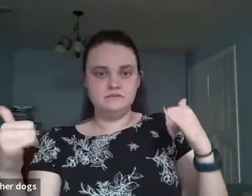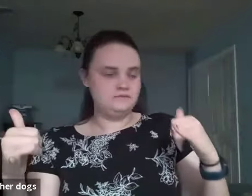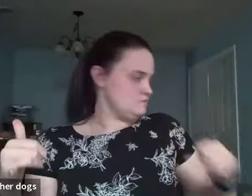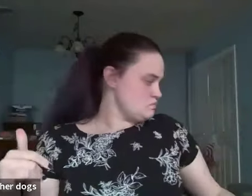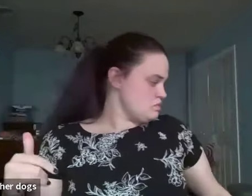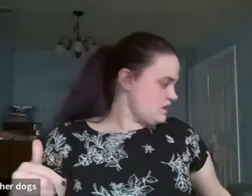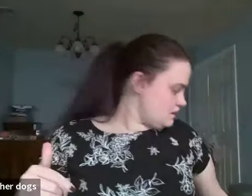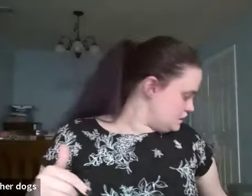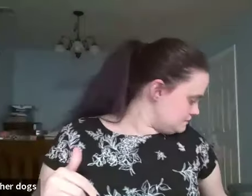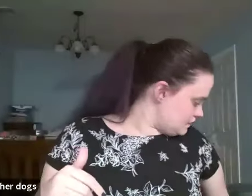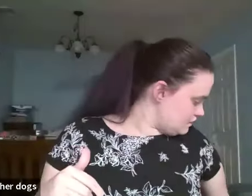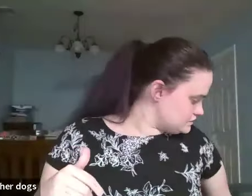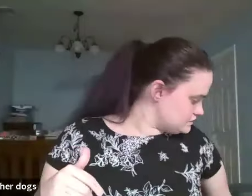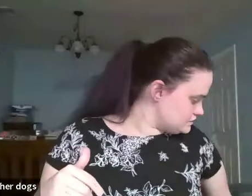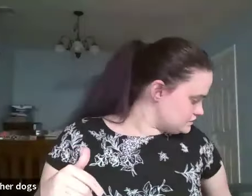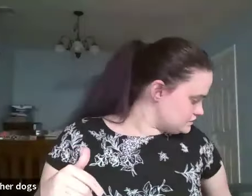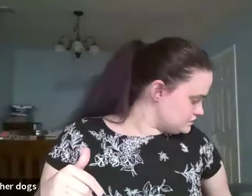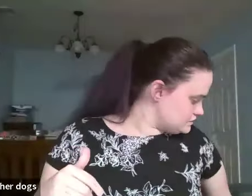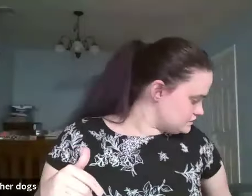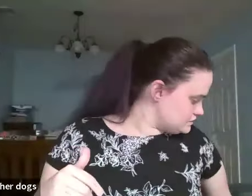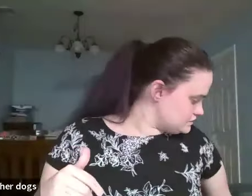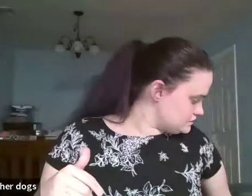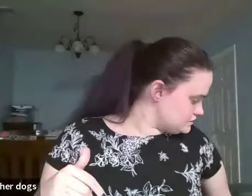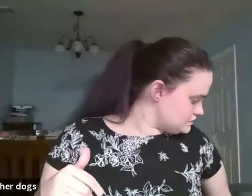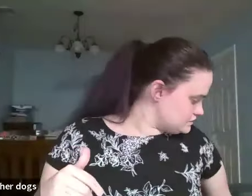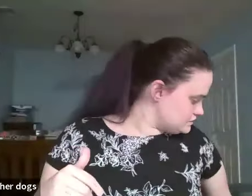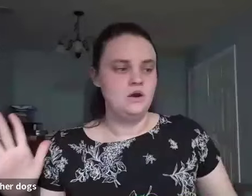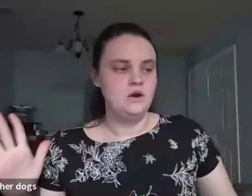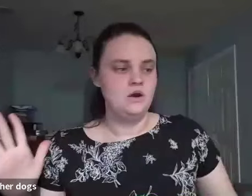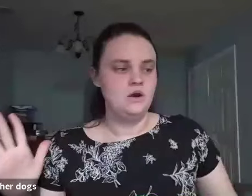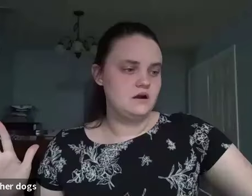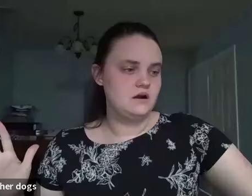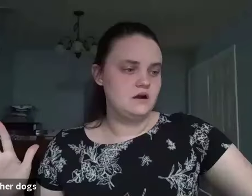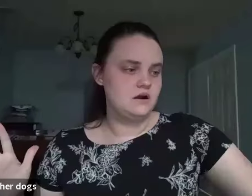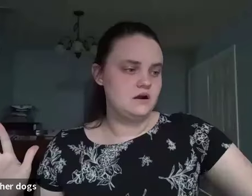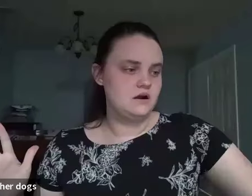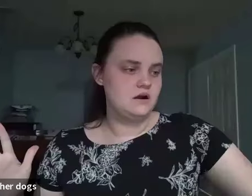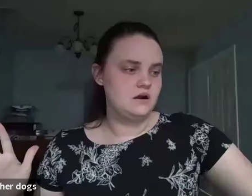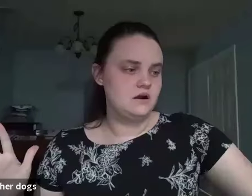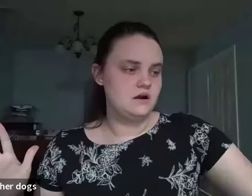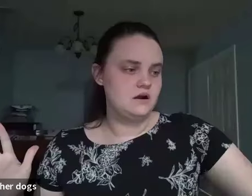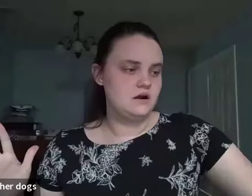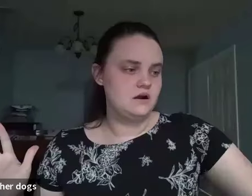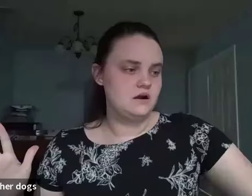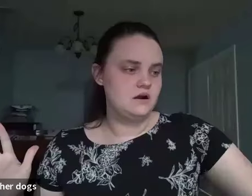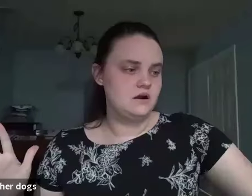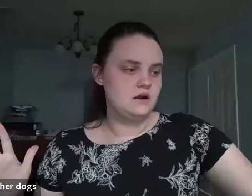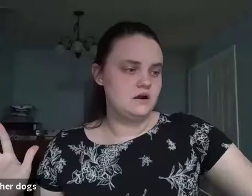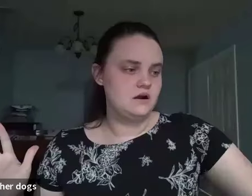Okay. Um, Next week we are going to stop it, dude. He's